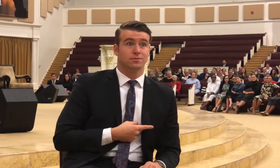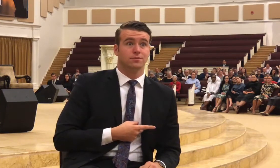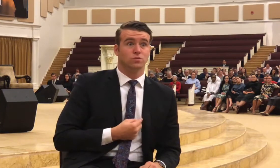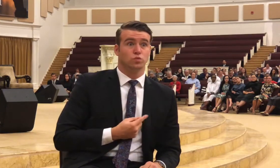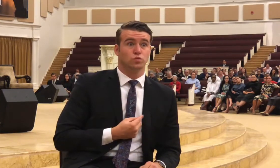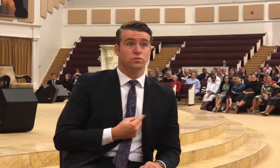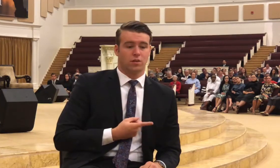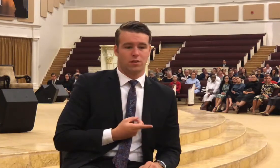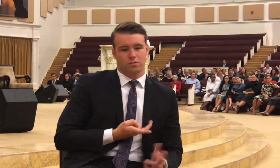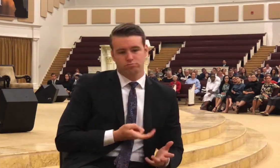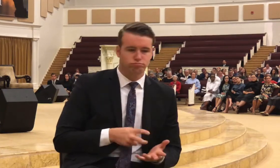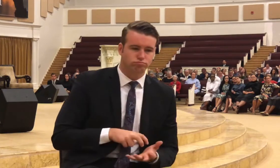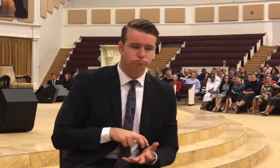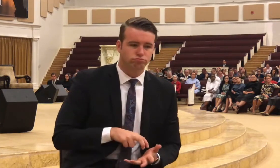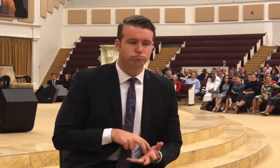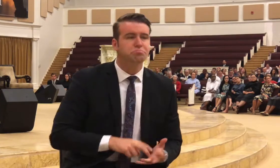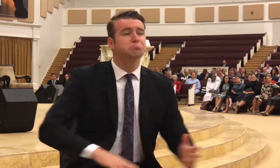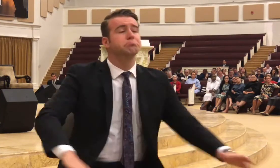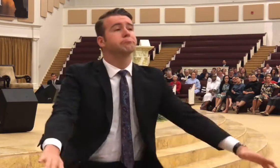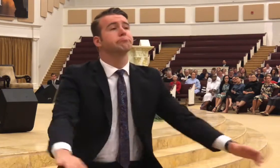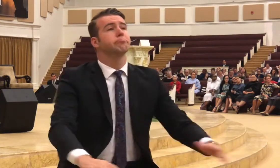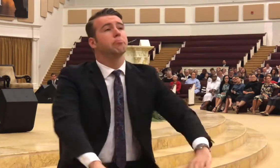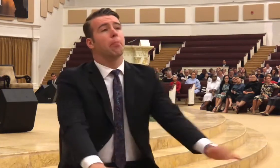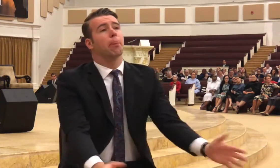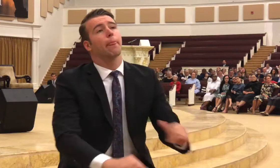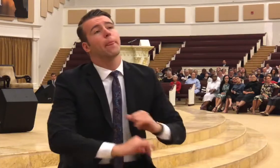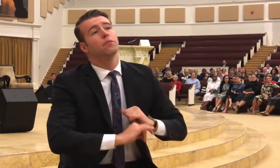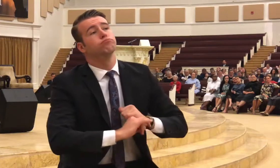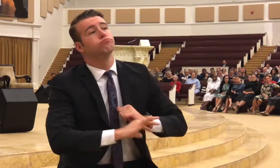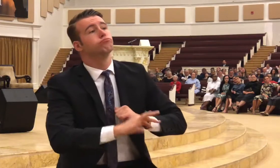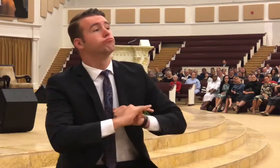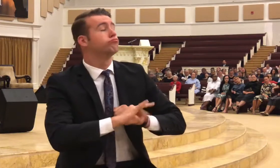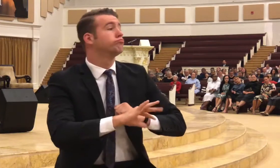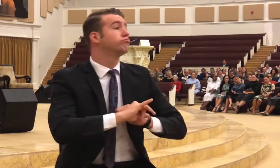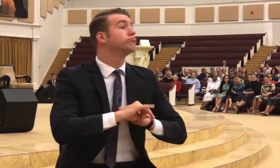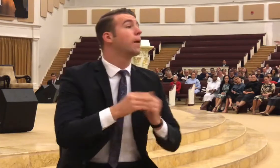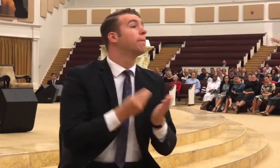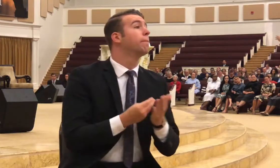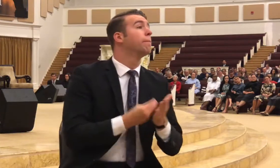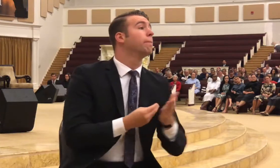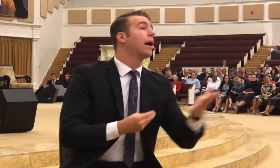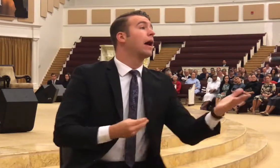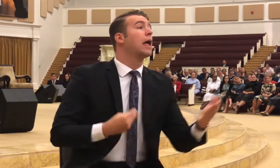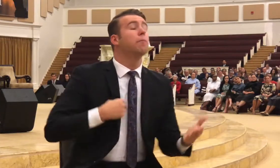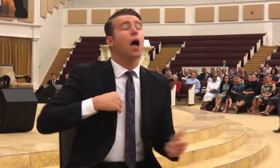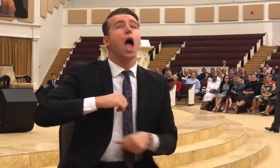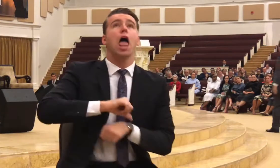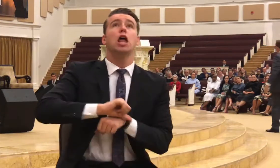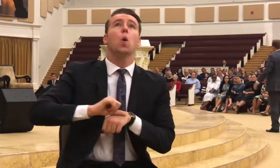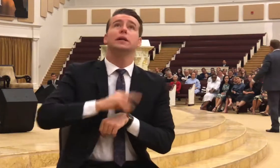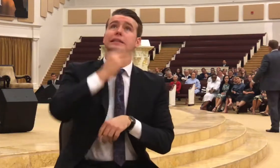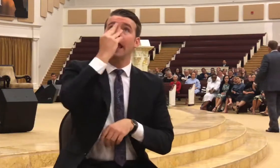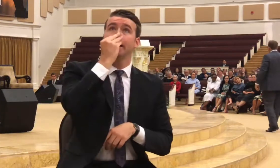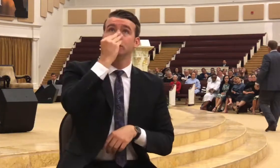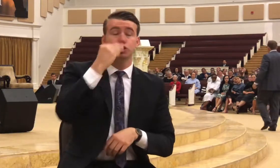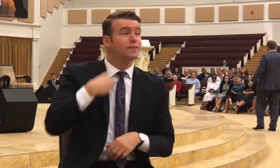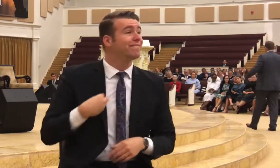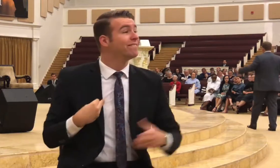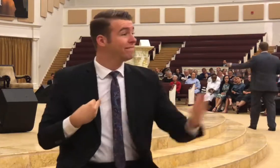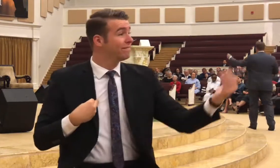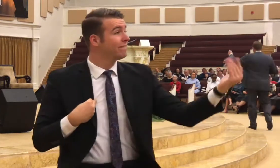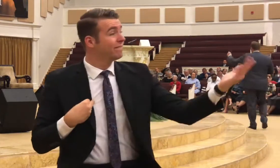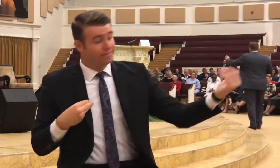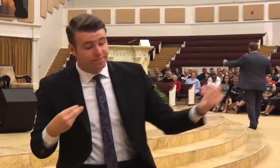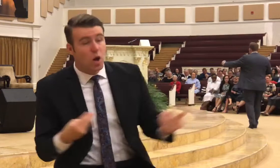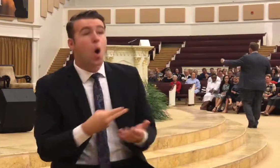get up and promote, send this amount of money, I'll send you an anointed handkerchief. I'll send you